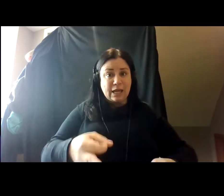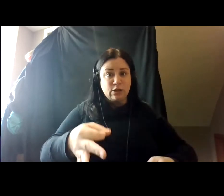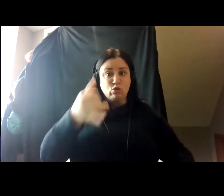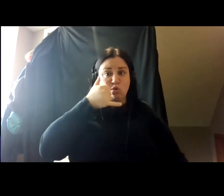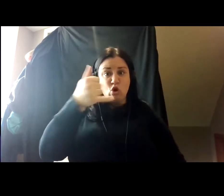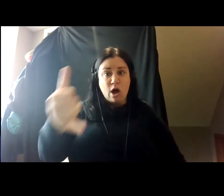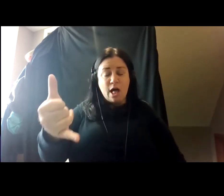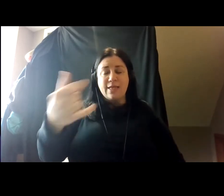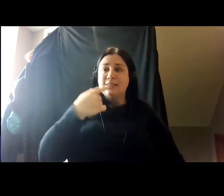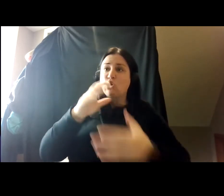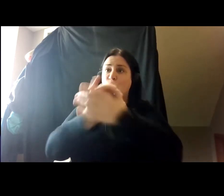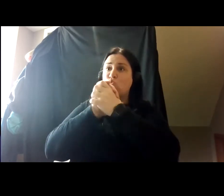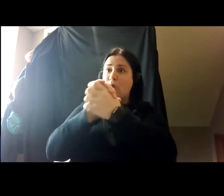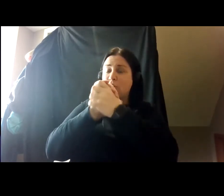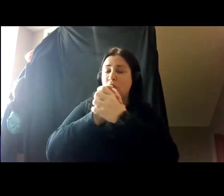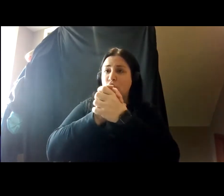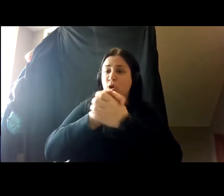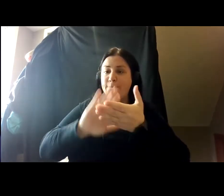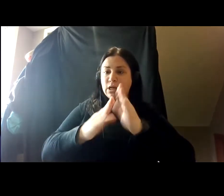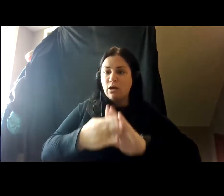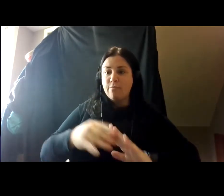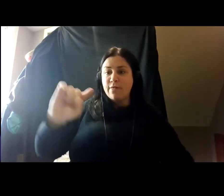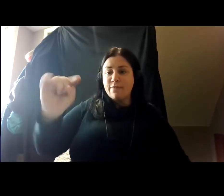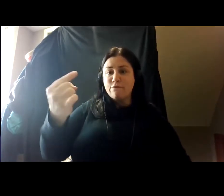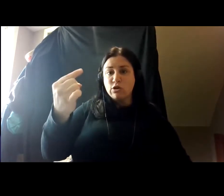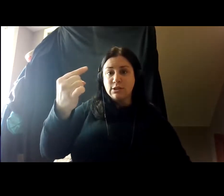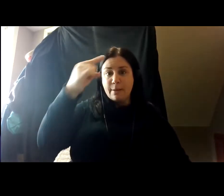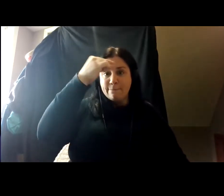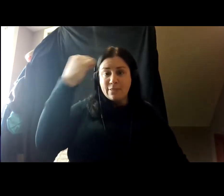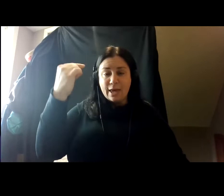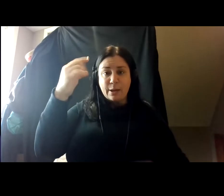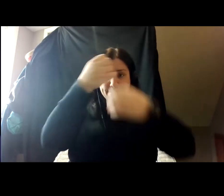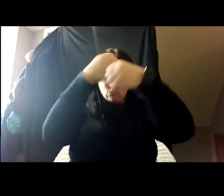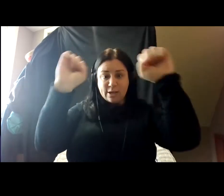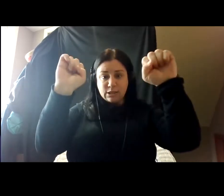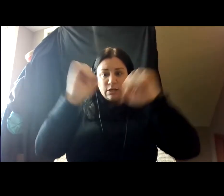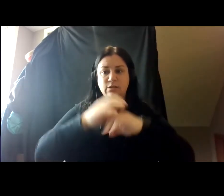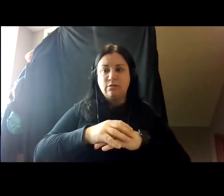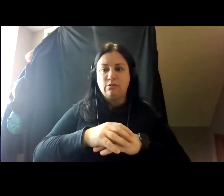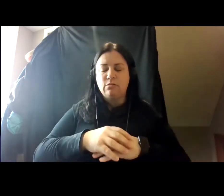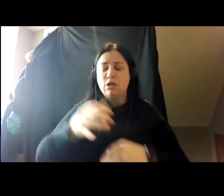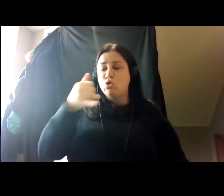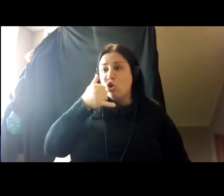him for becoming the first Black president. He's like, I got to congratulate this guy. So